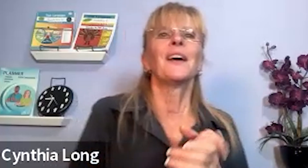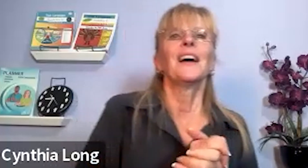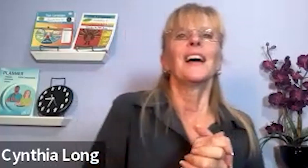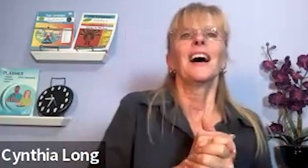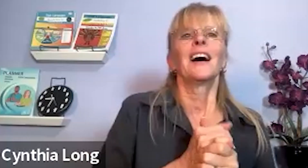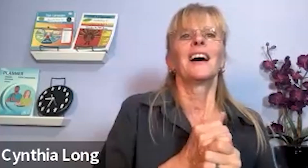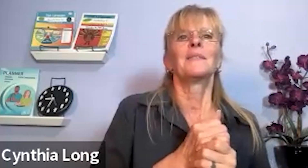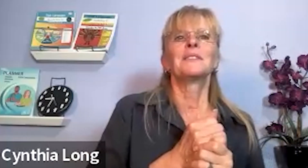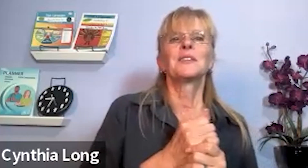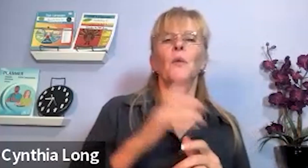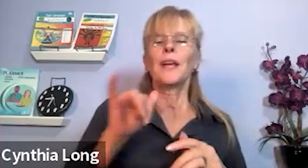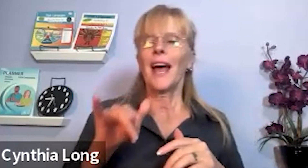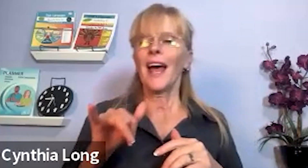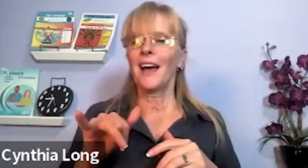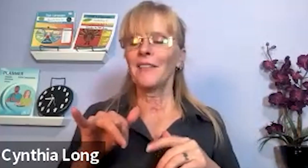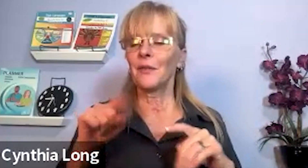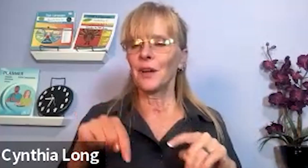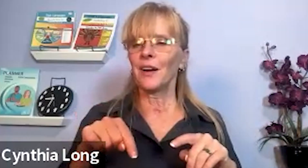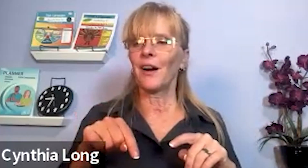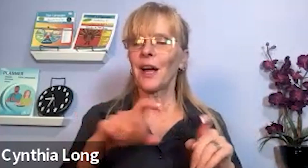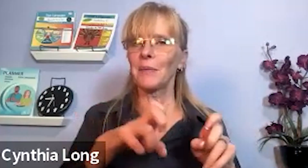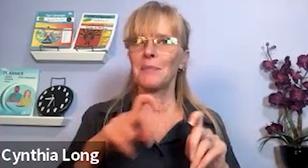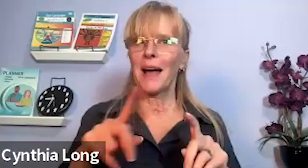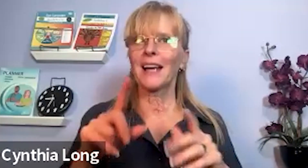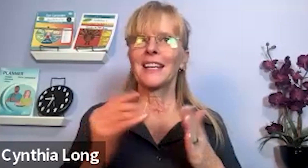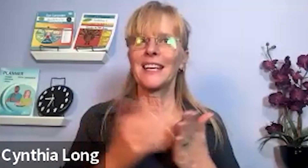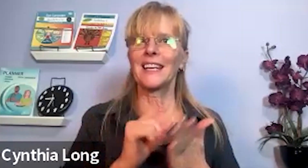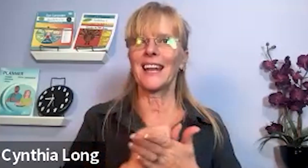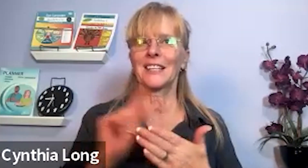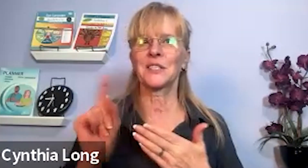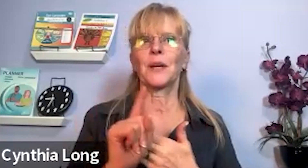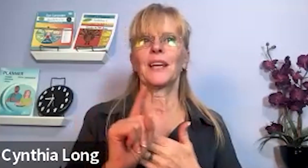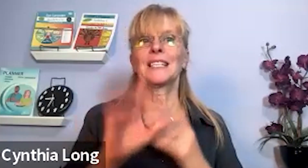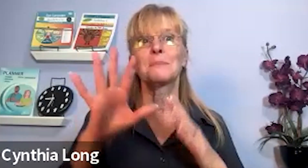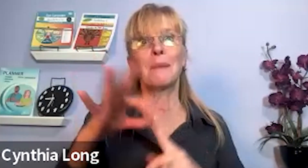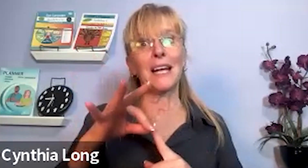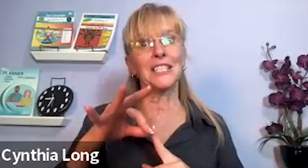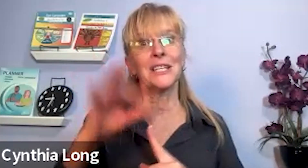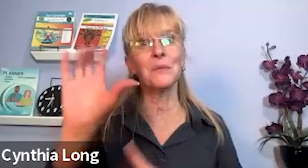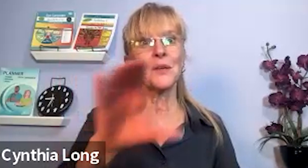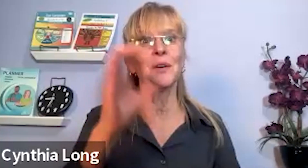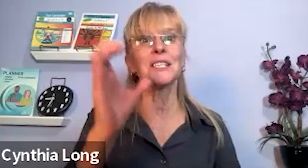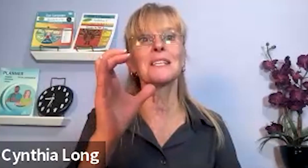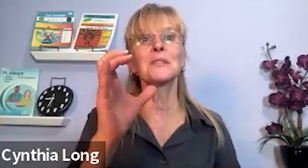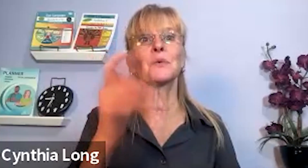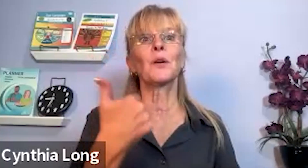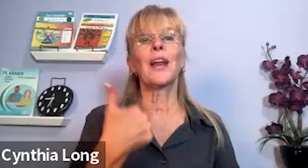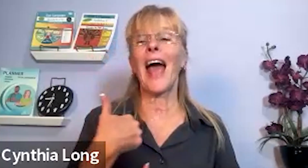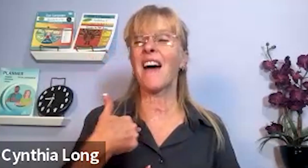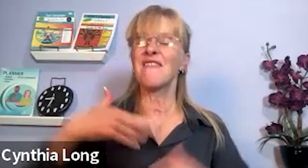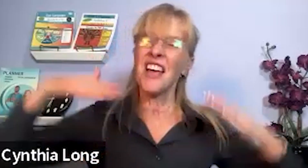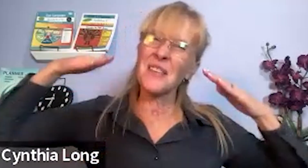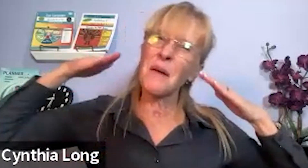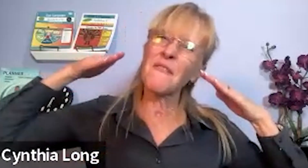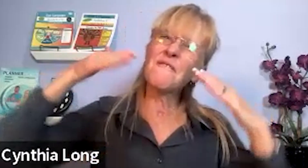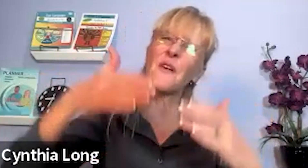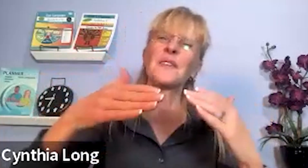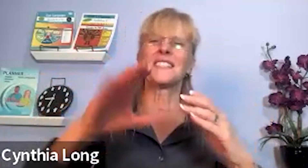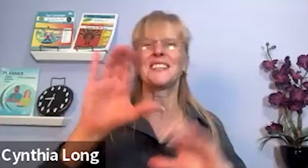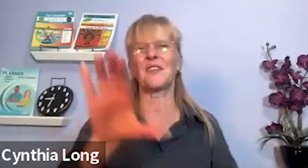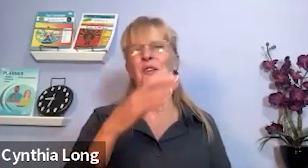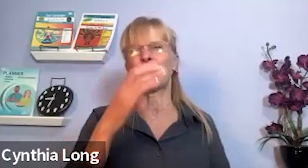Let's go. So we are coming back again next week, especially with Christmas. We're going to have nothing